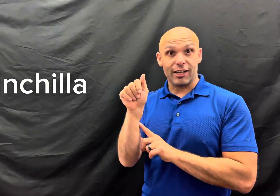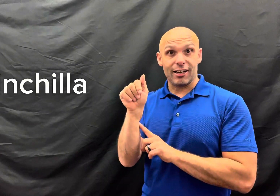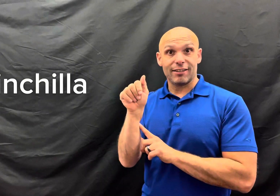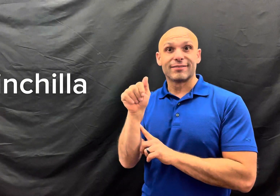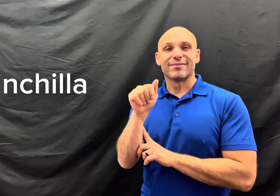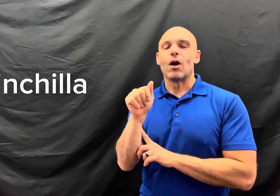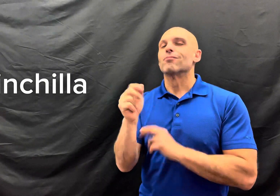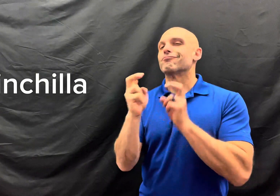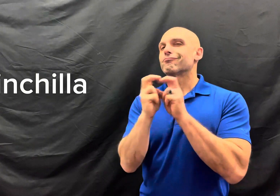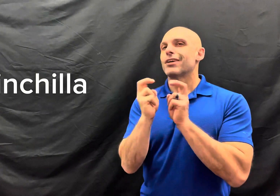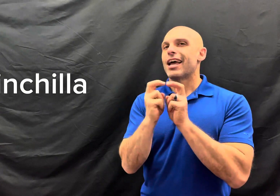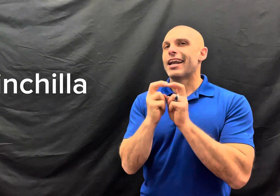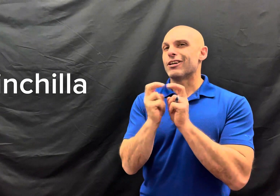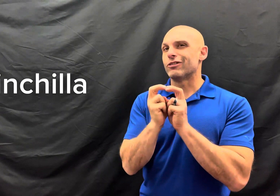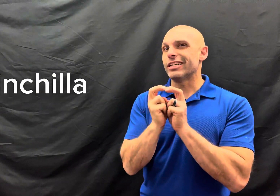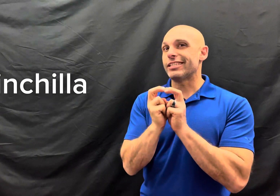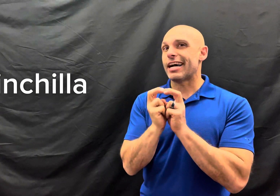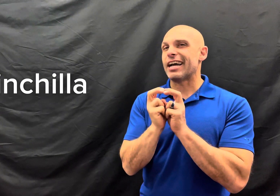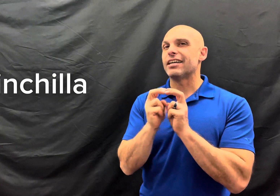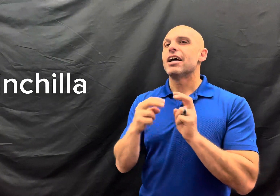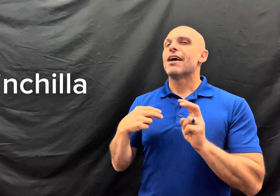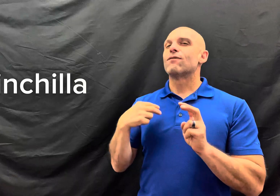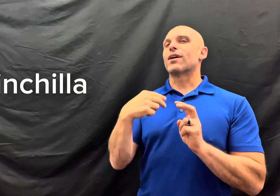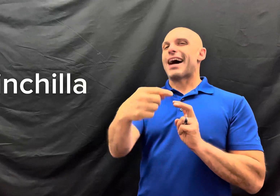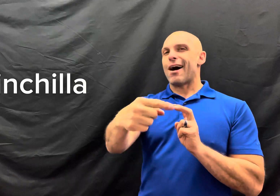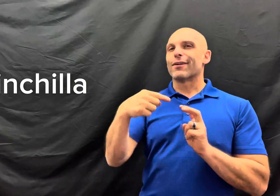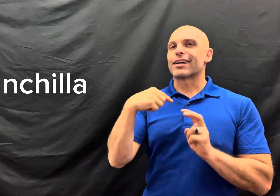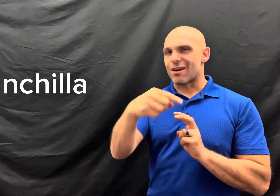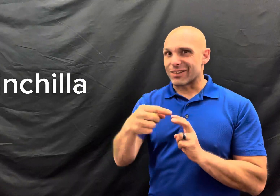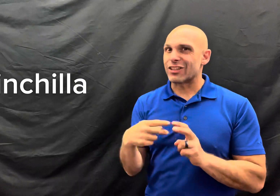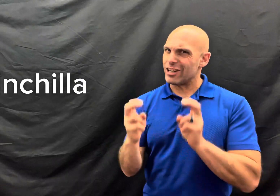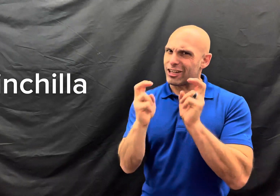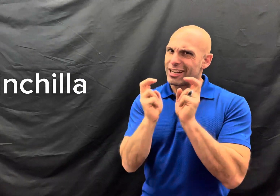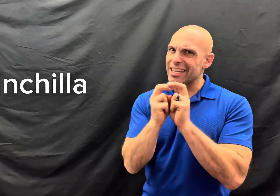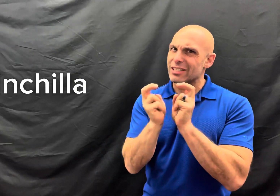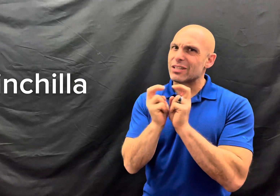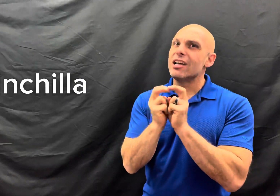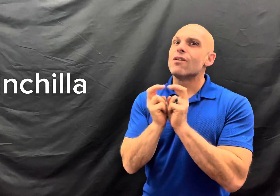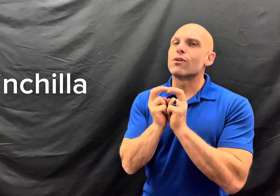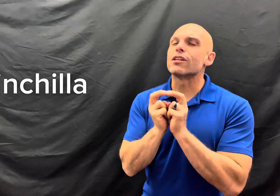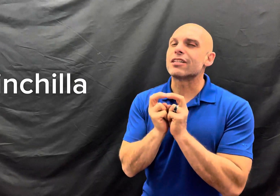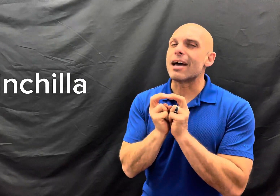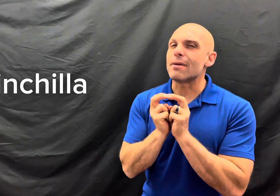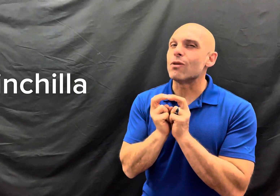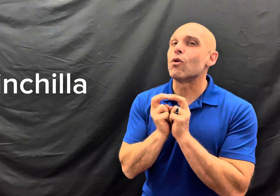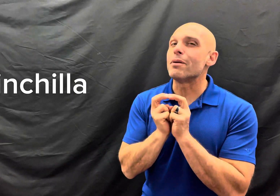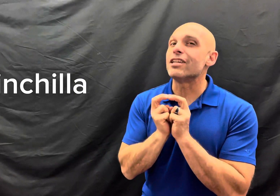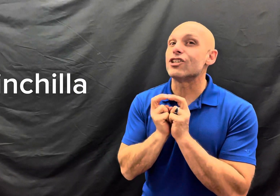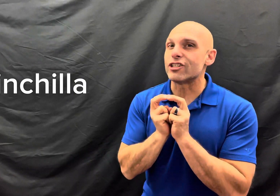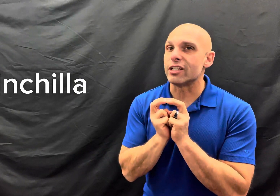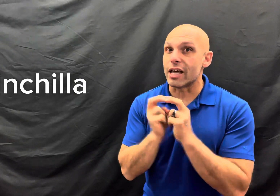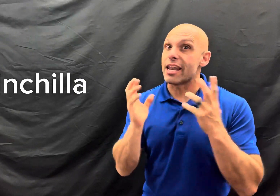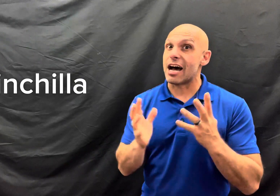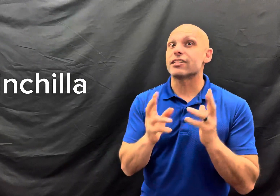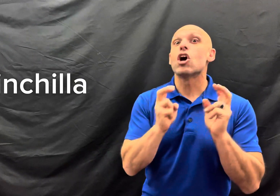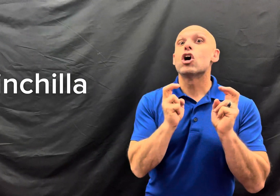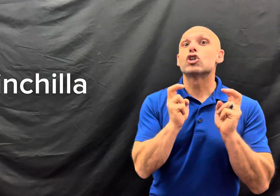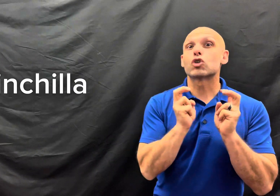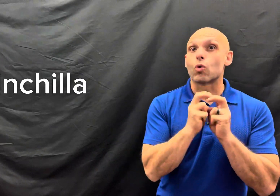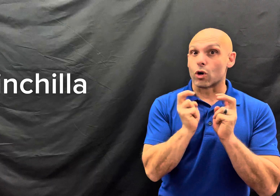chinchilla, and I use this sign for our conversation. This, for the time being, will be chinchilla, not squirrel,